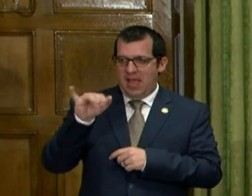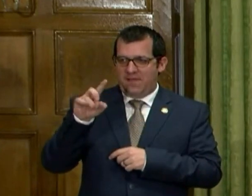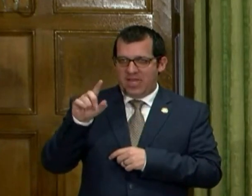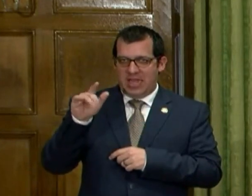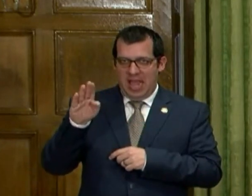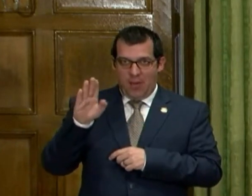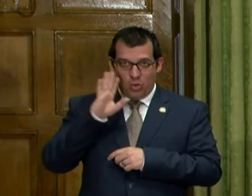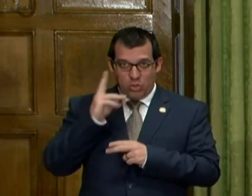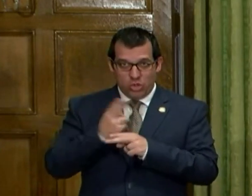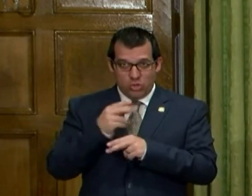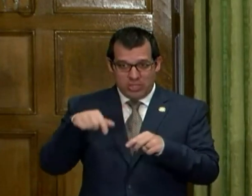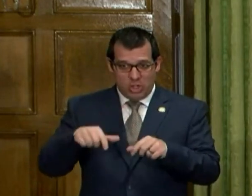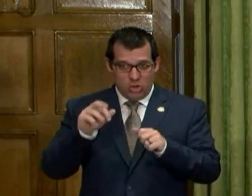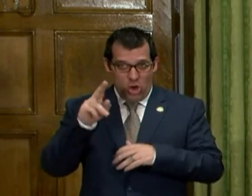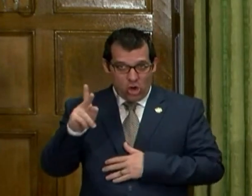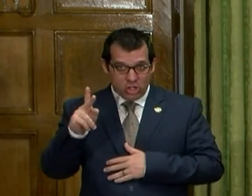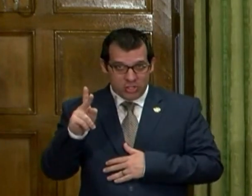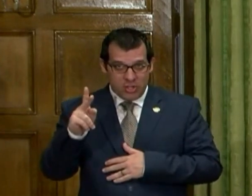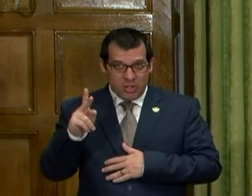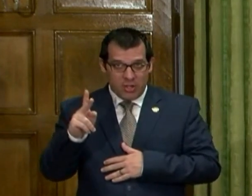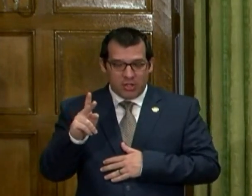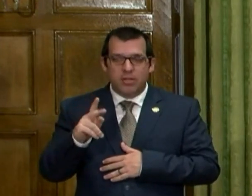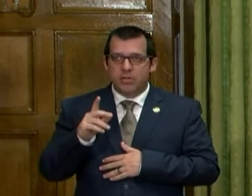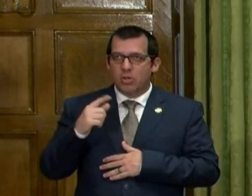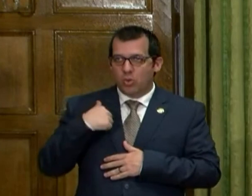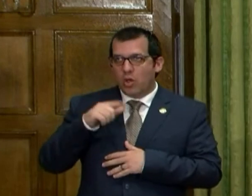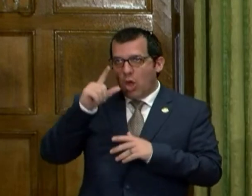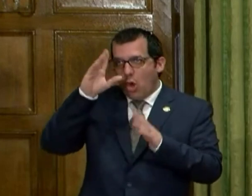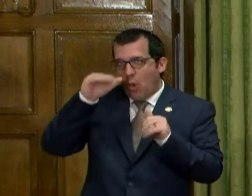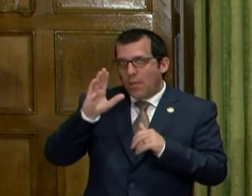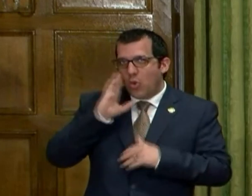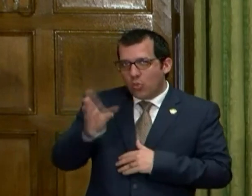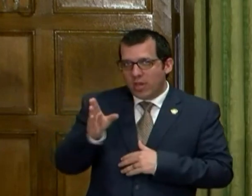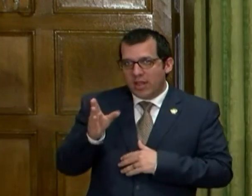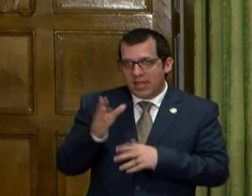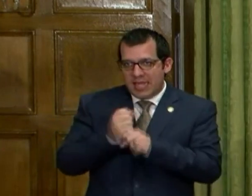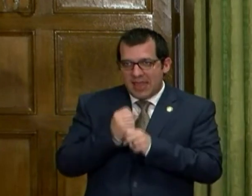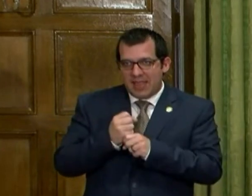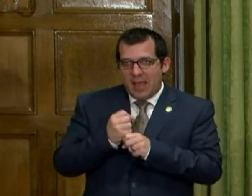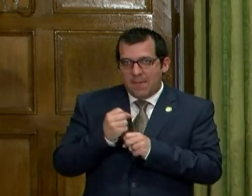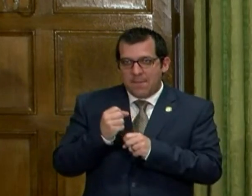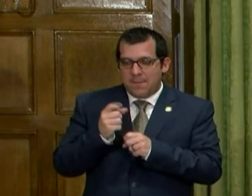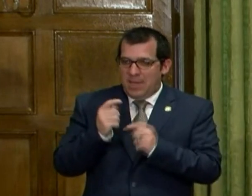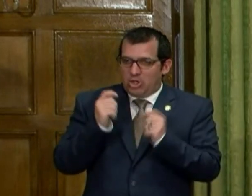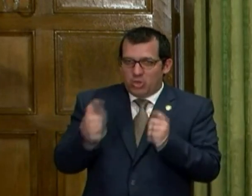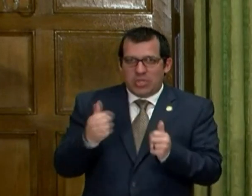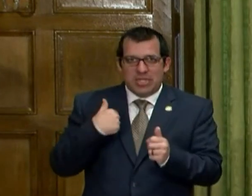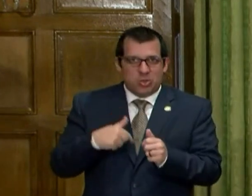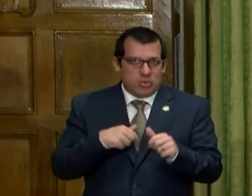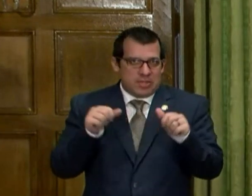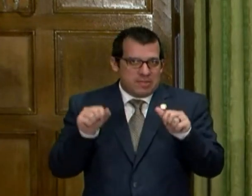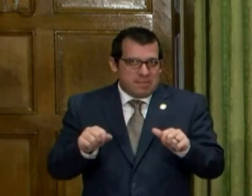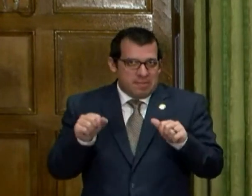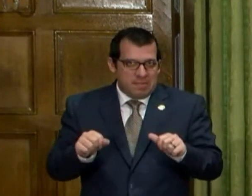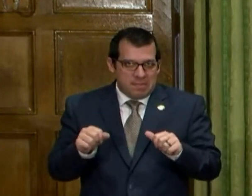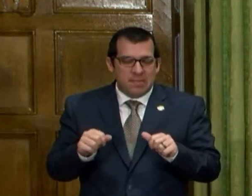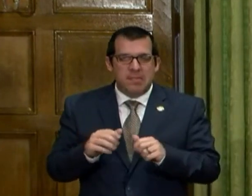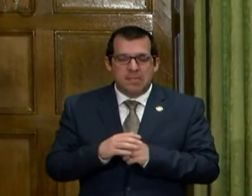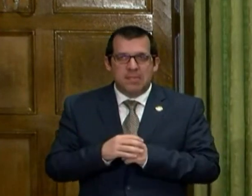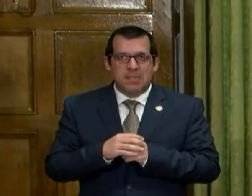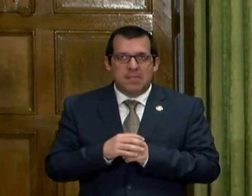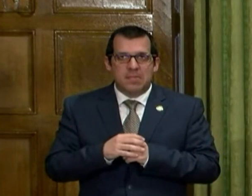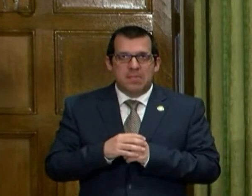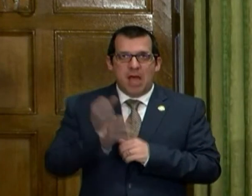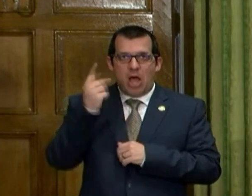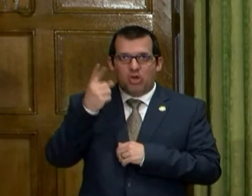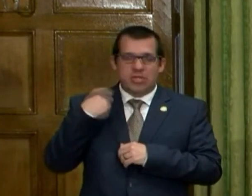in Arkansas? We hope that we hope they will, and we hope that we'll get them as quickly as possible. I understand that we